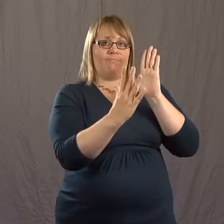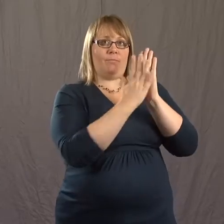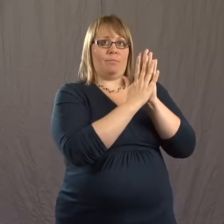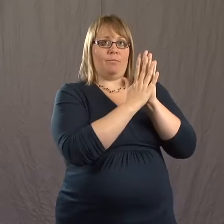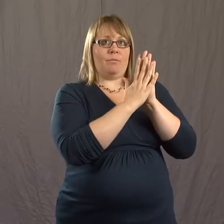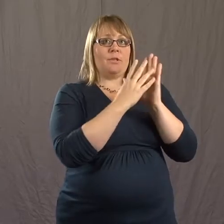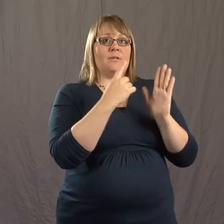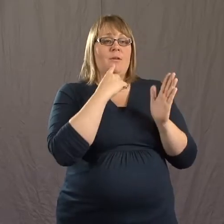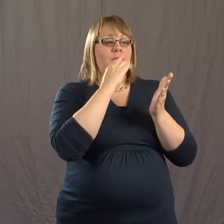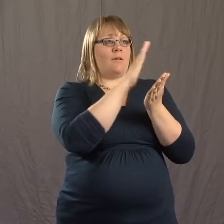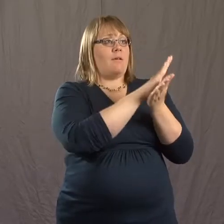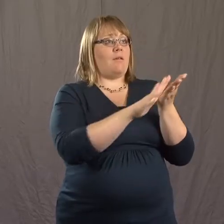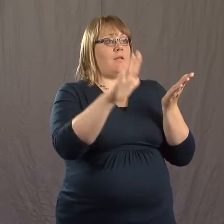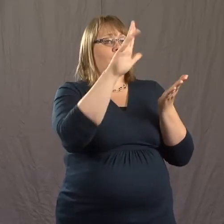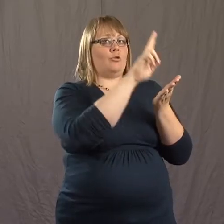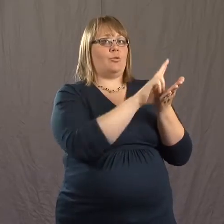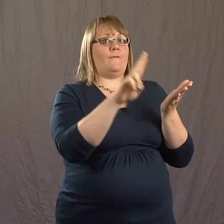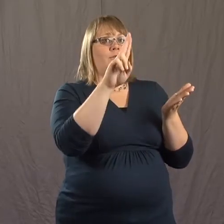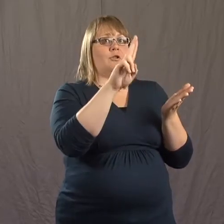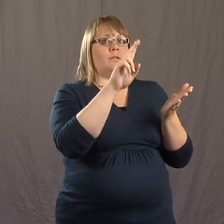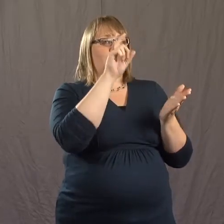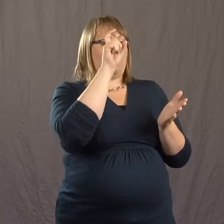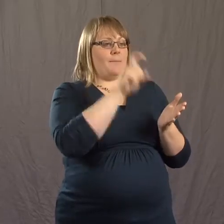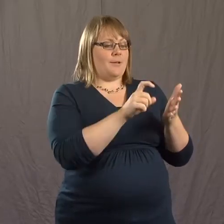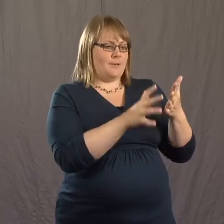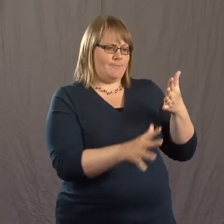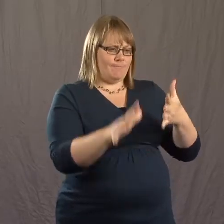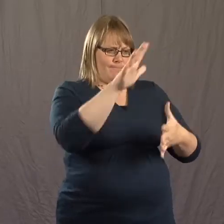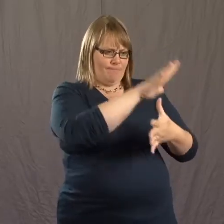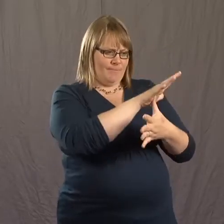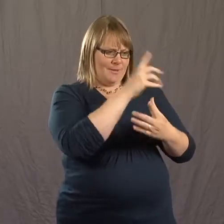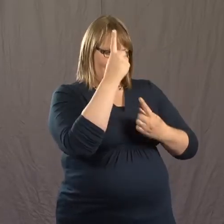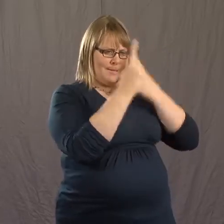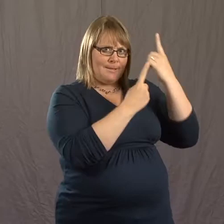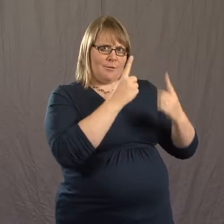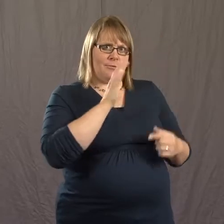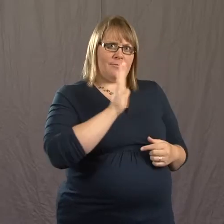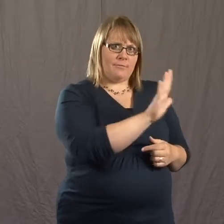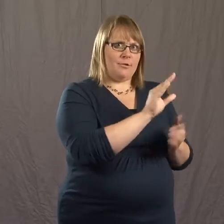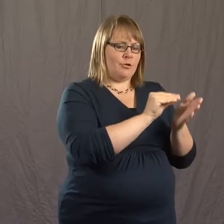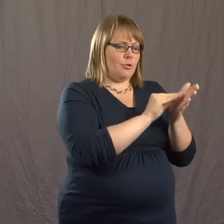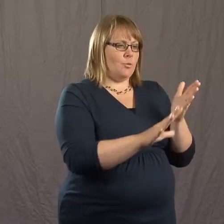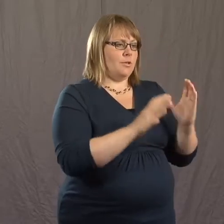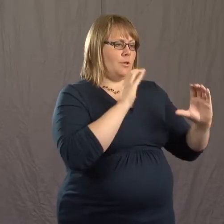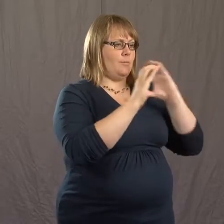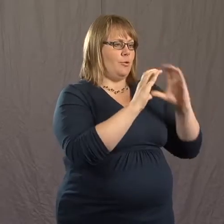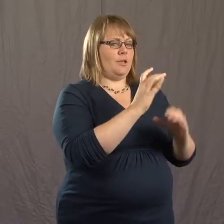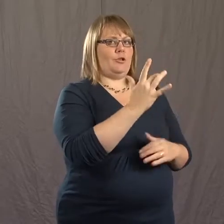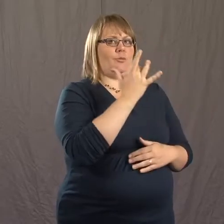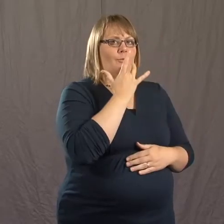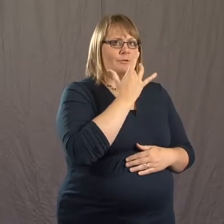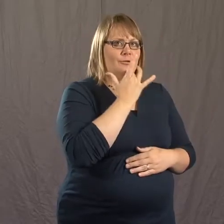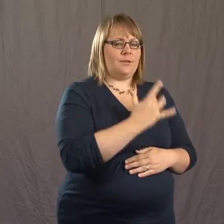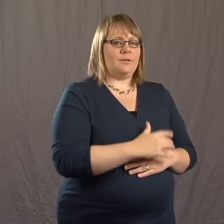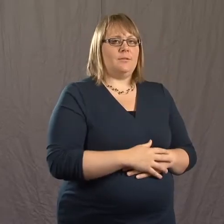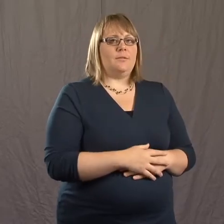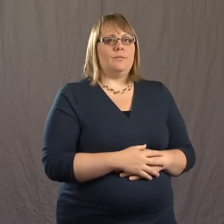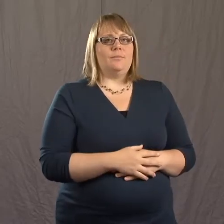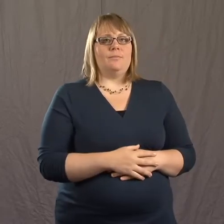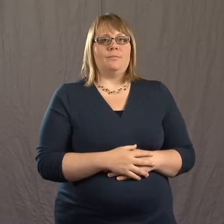ADA, states specifically that colleges and universities must give primary consideration to the students'